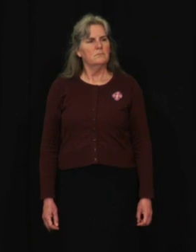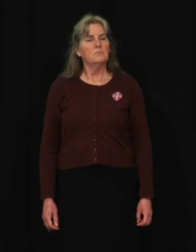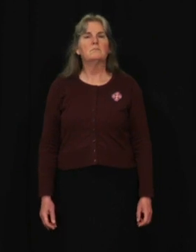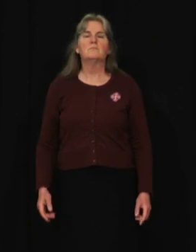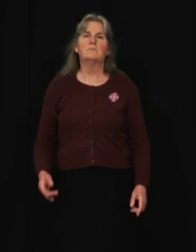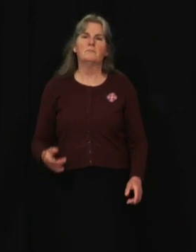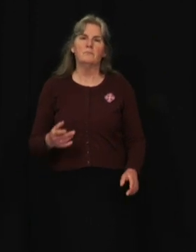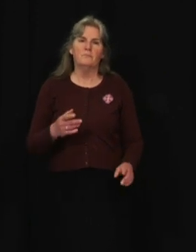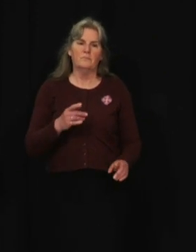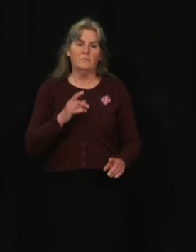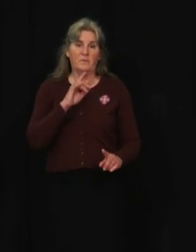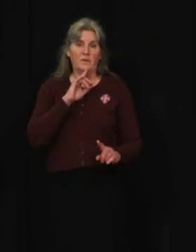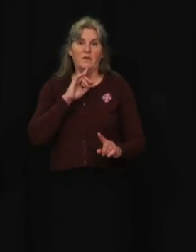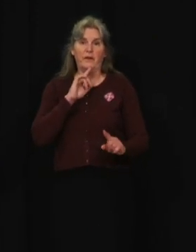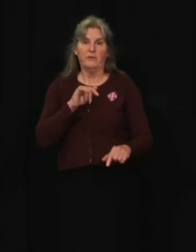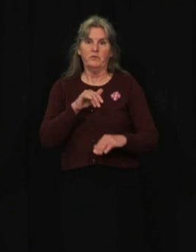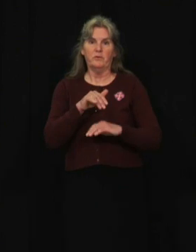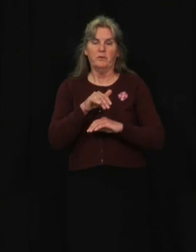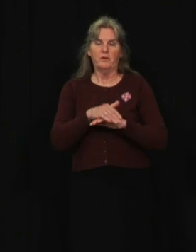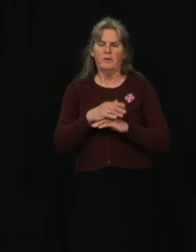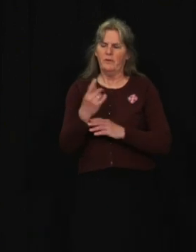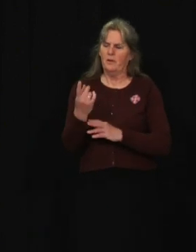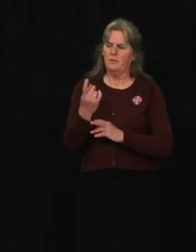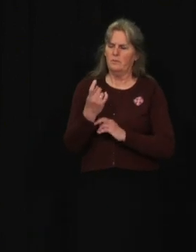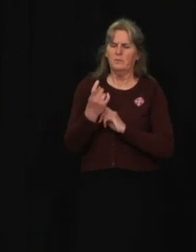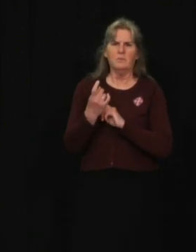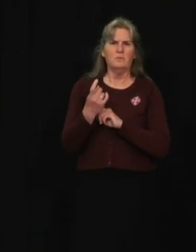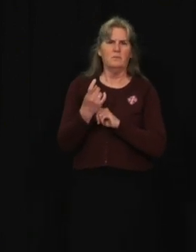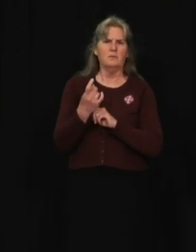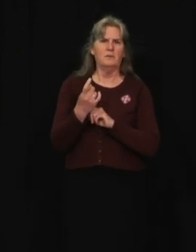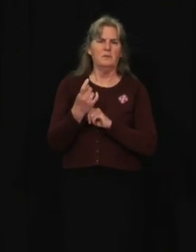was saying that the question was about